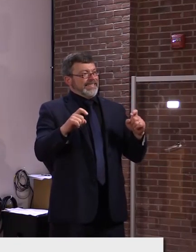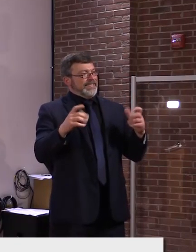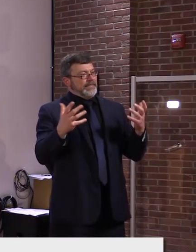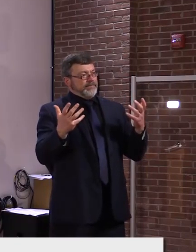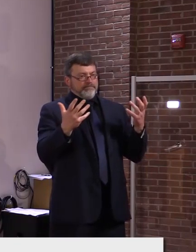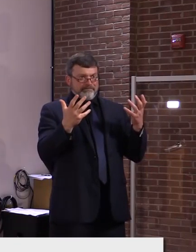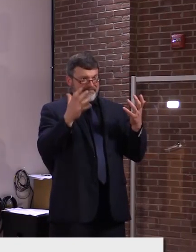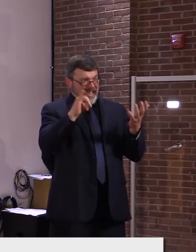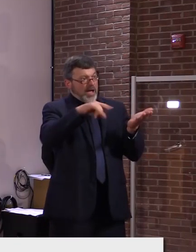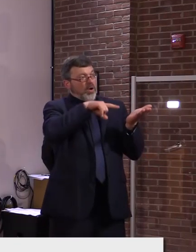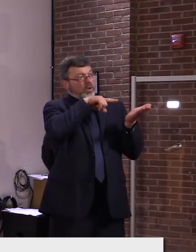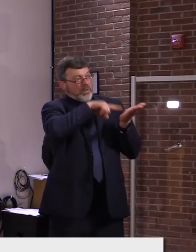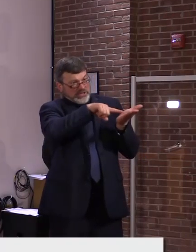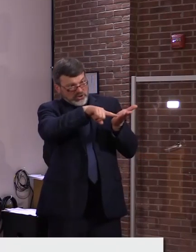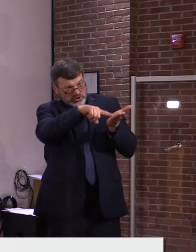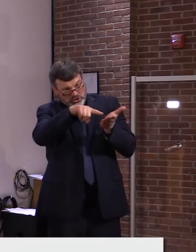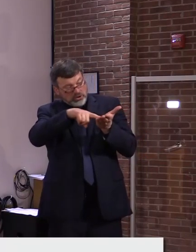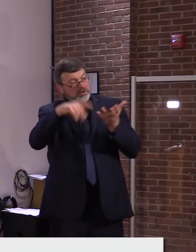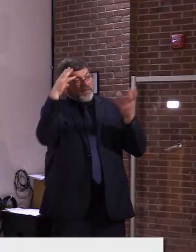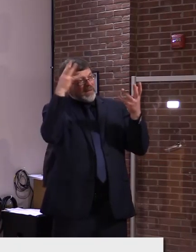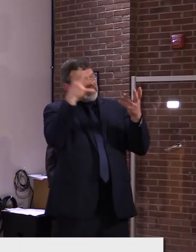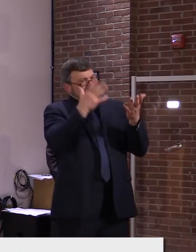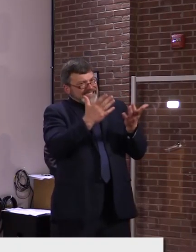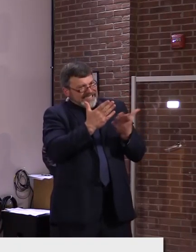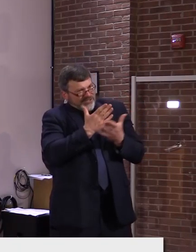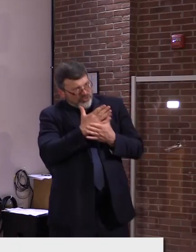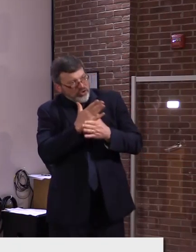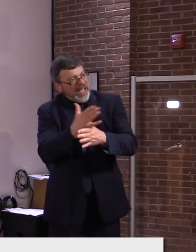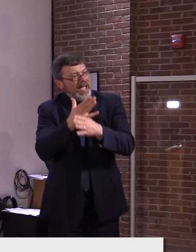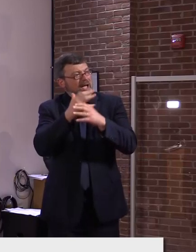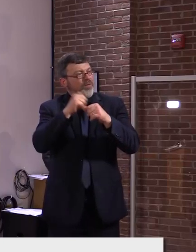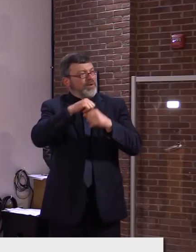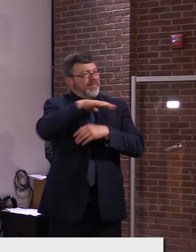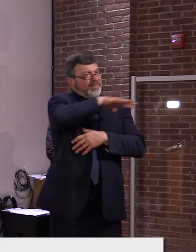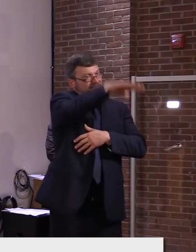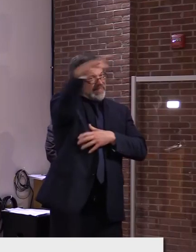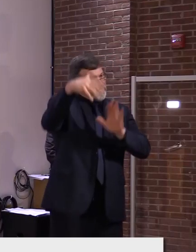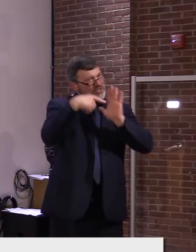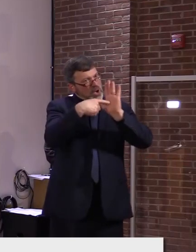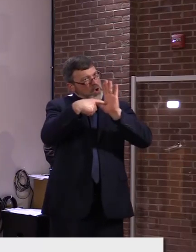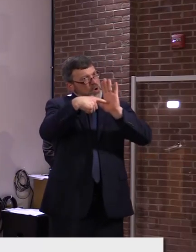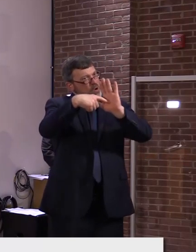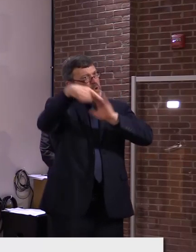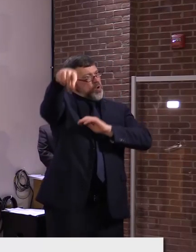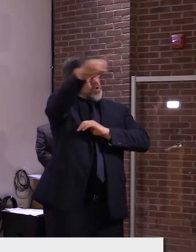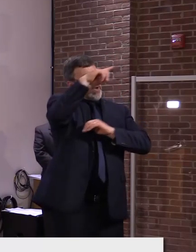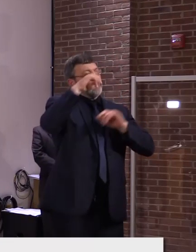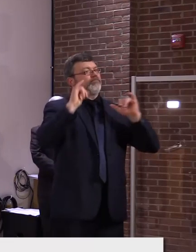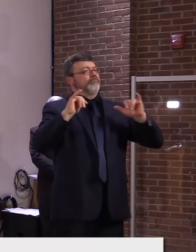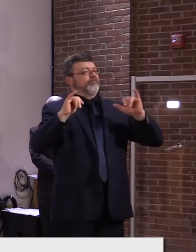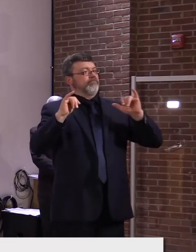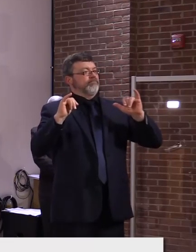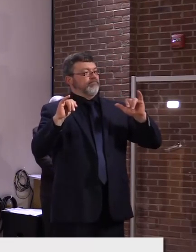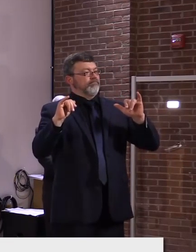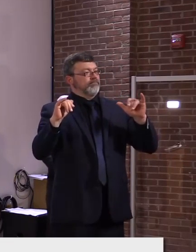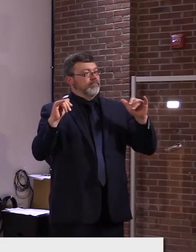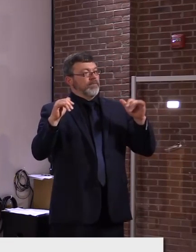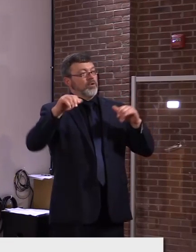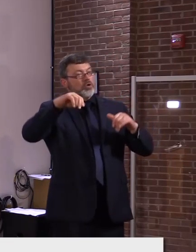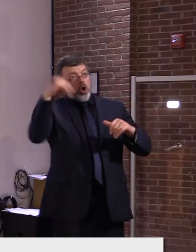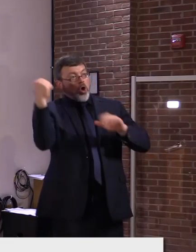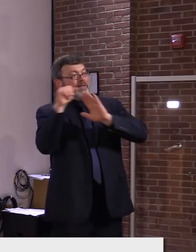So. Those are the numbers we should focus on going towards the future, how the rest of the world is doing and how